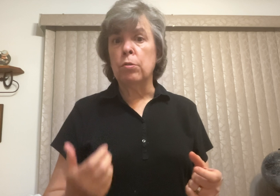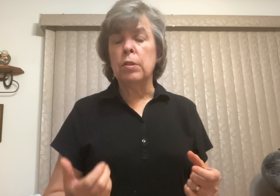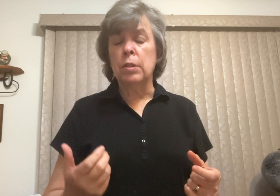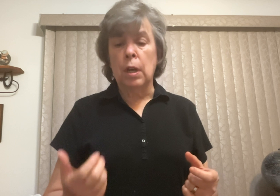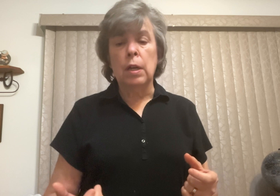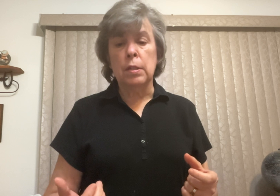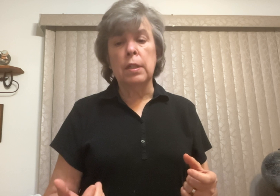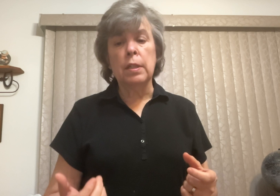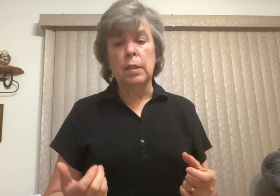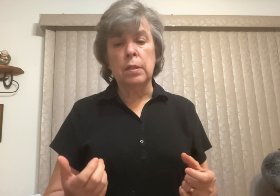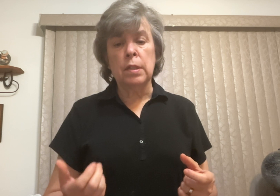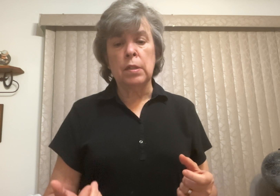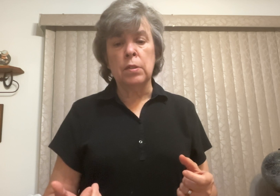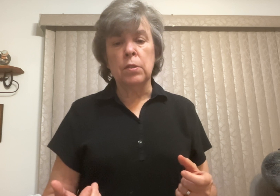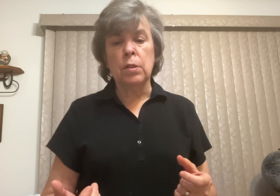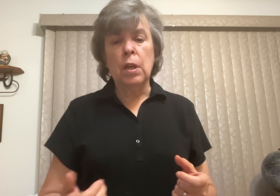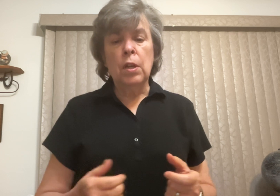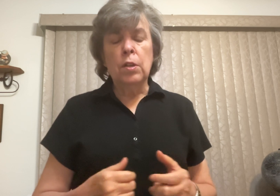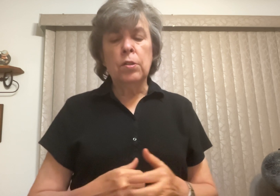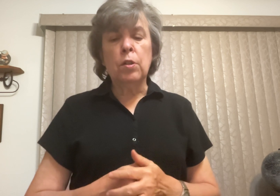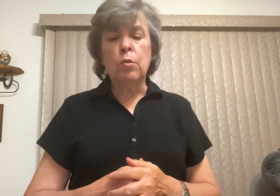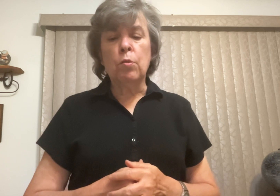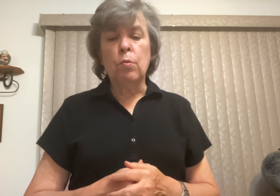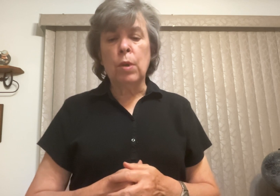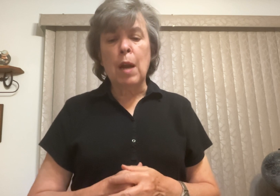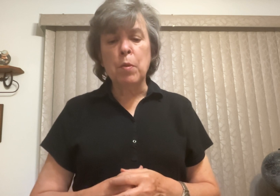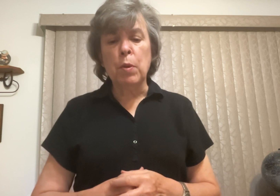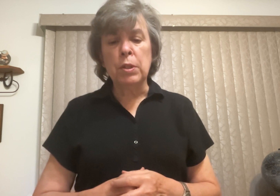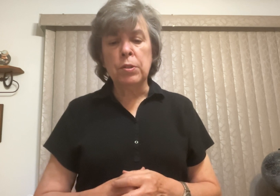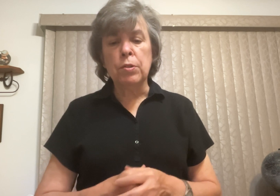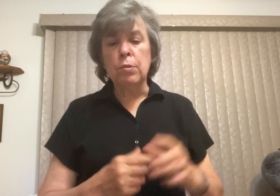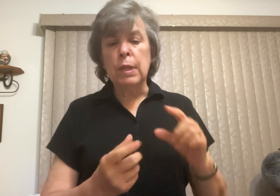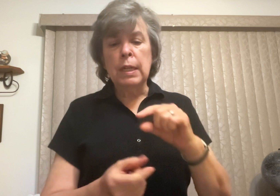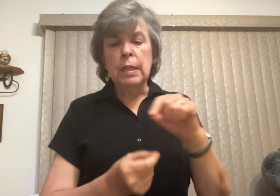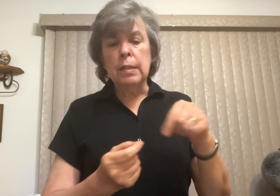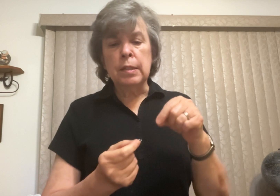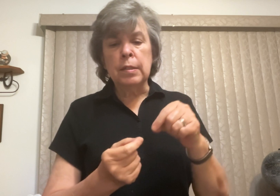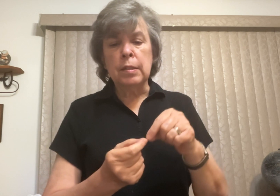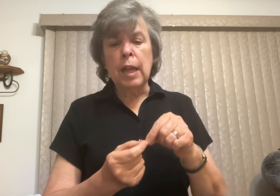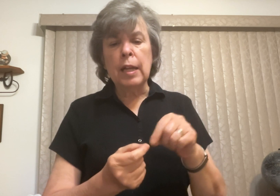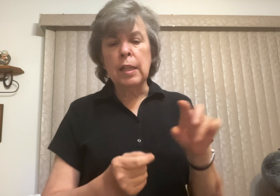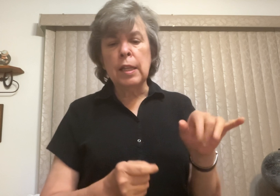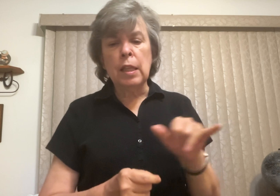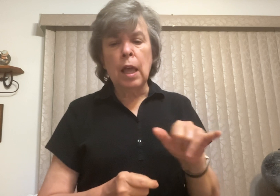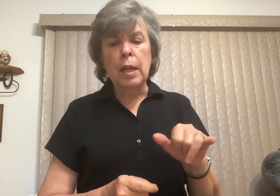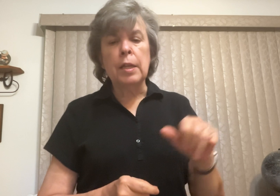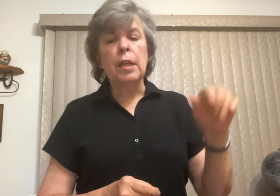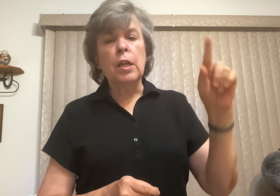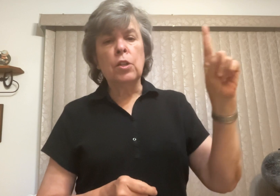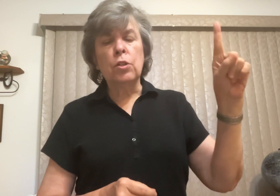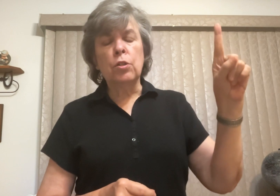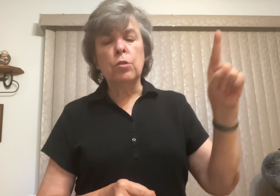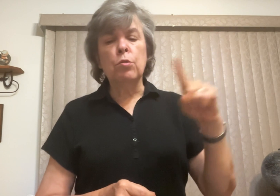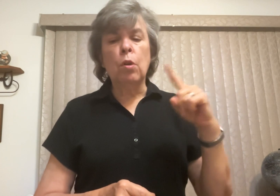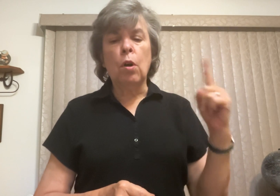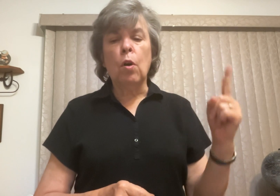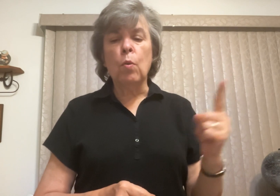understood done in this sentence. So what I'm going to do is exactly like you